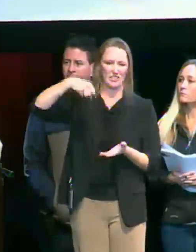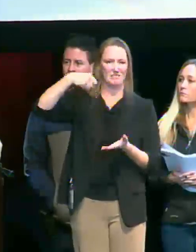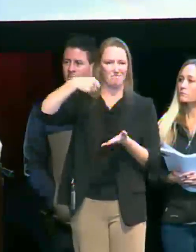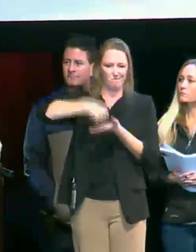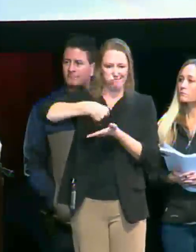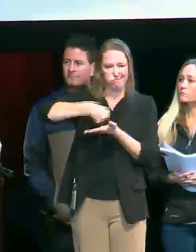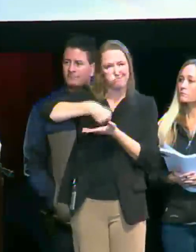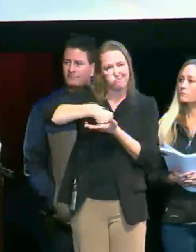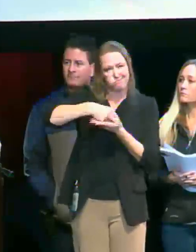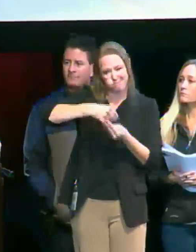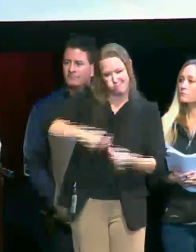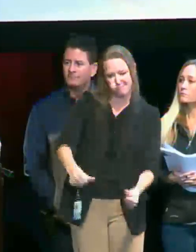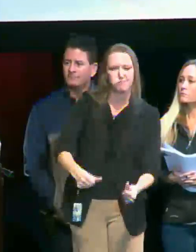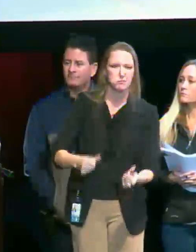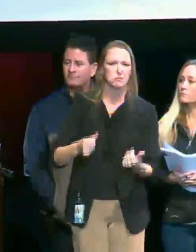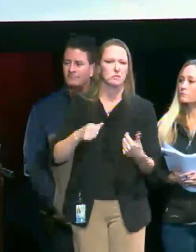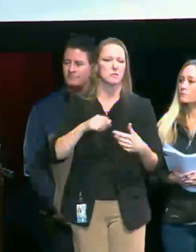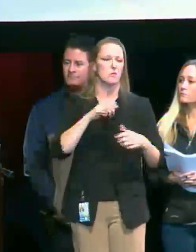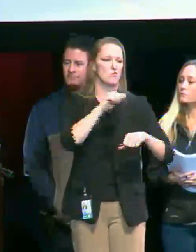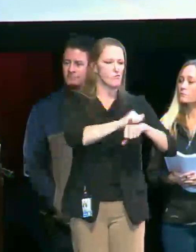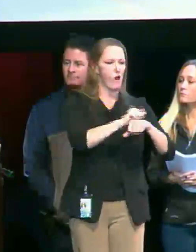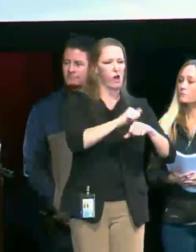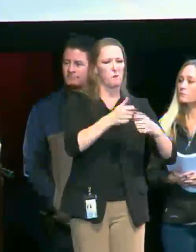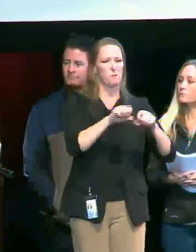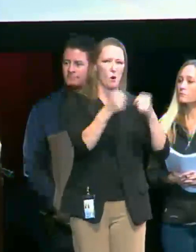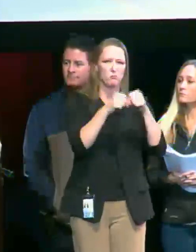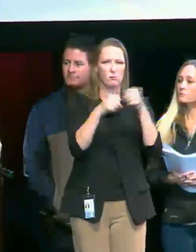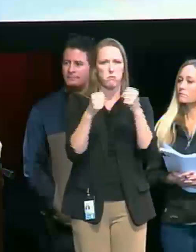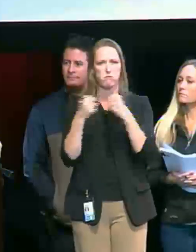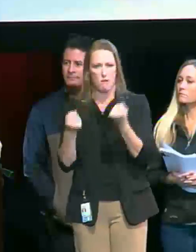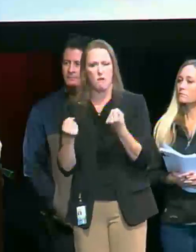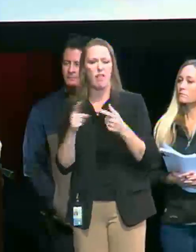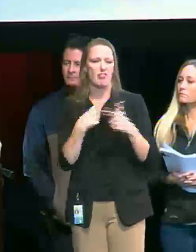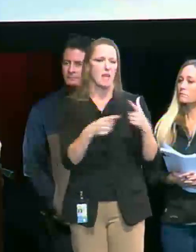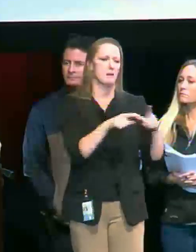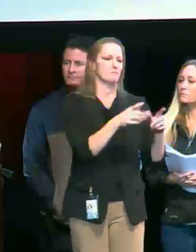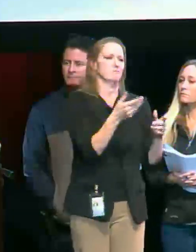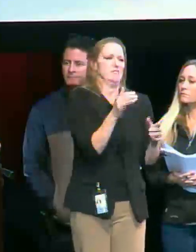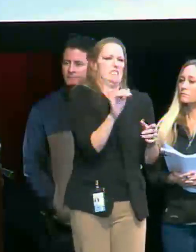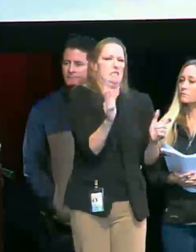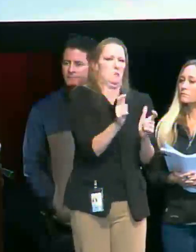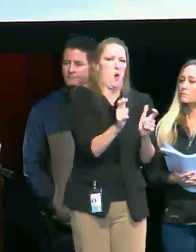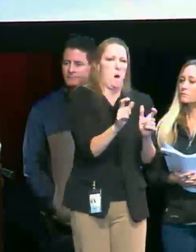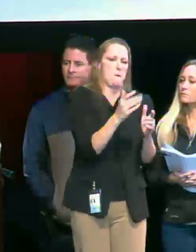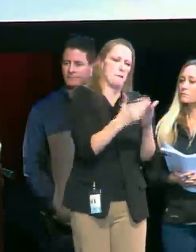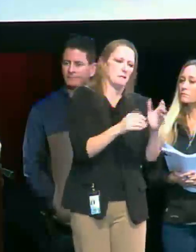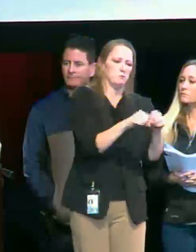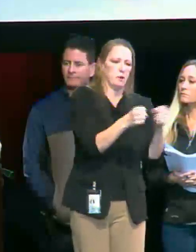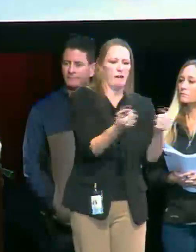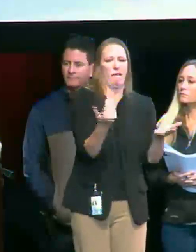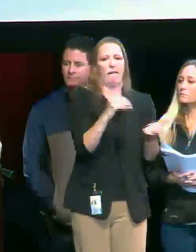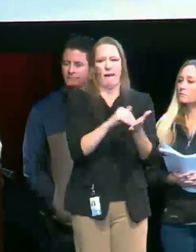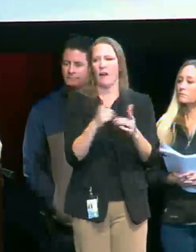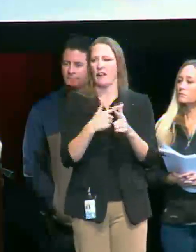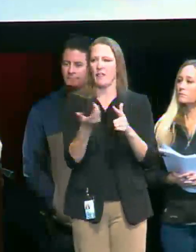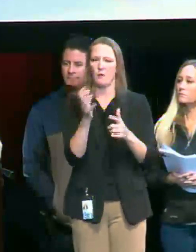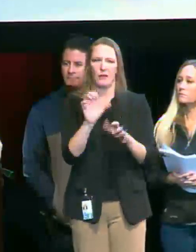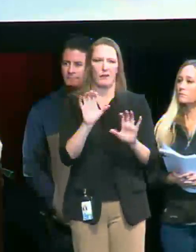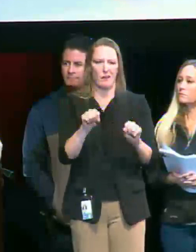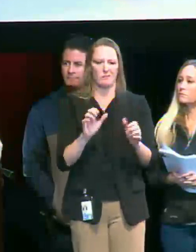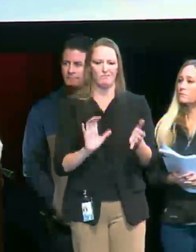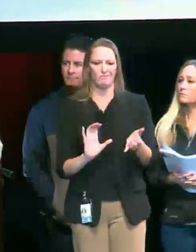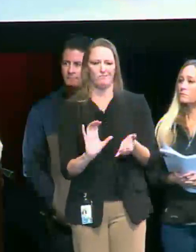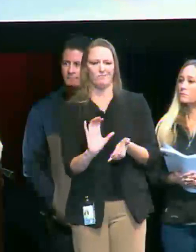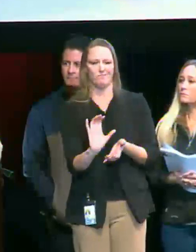many pieces, and then you get a big piece, you have to break it up. So it's broken up into pieces that then an excavator bucket then can load into a dump